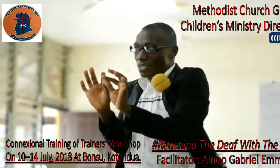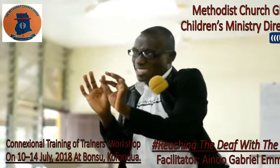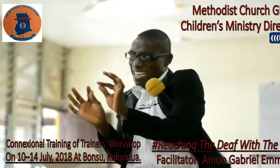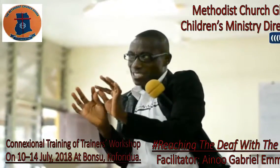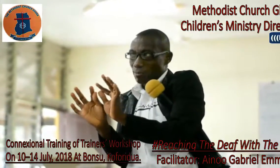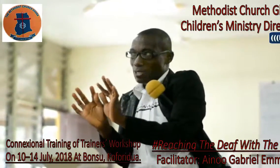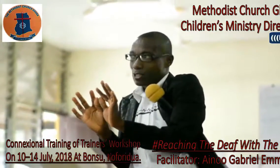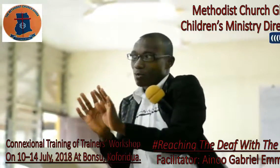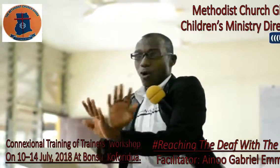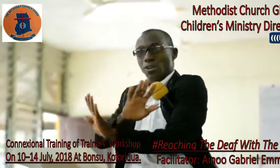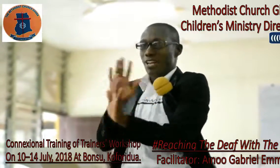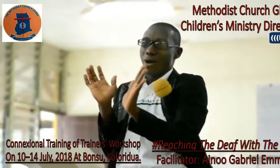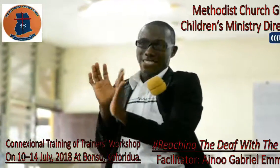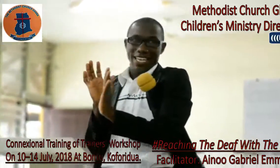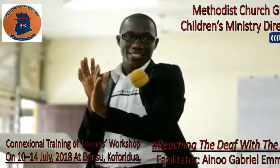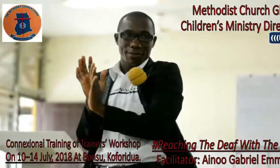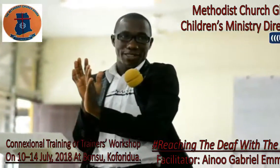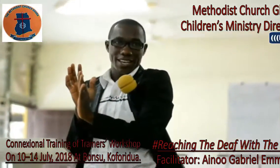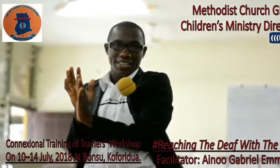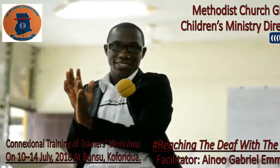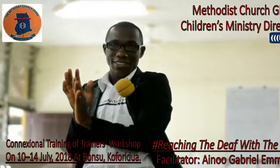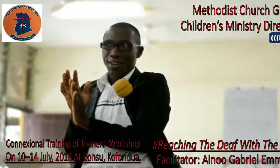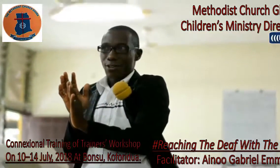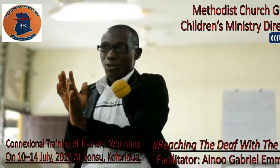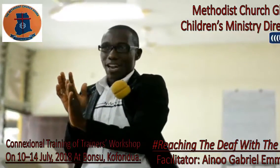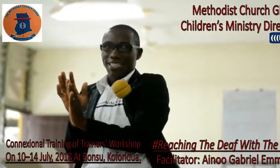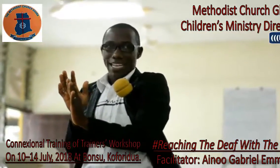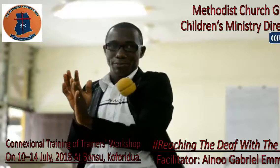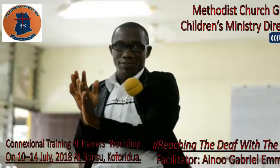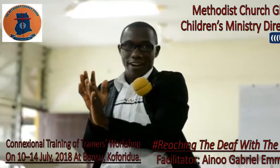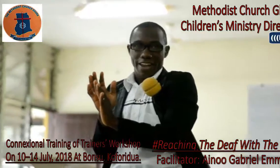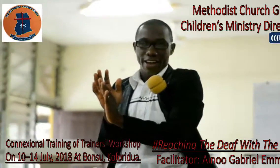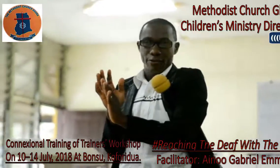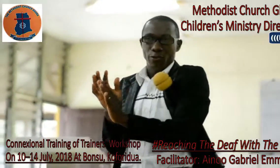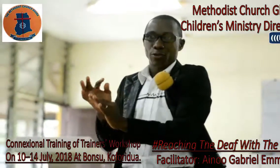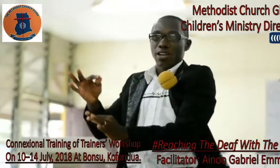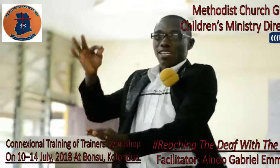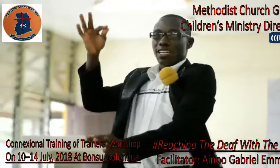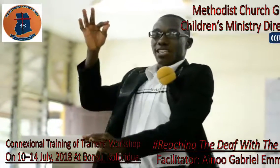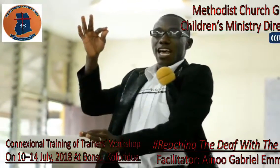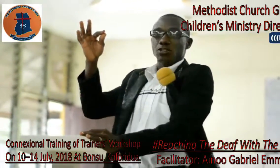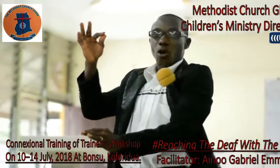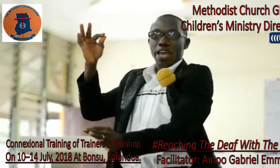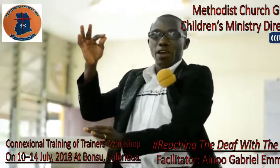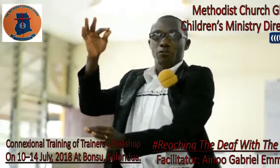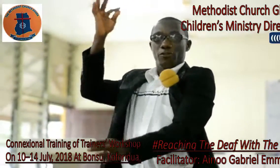change something small, then you are saying something else. So let us be very careful. Let's go